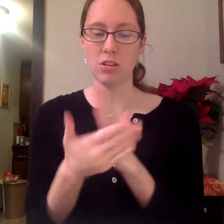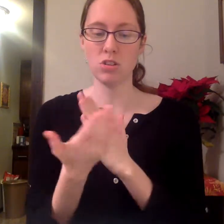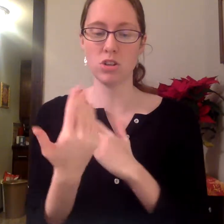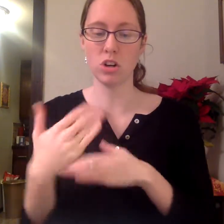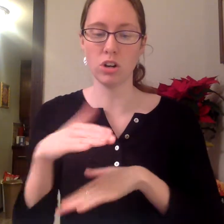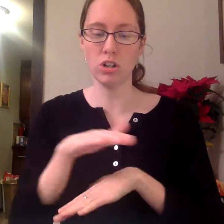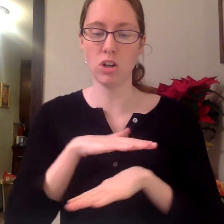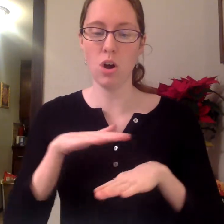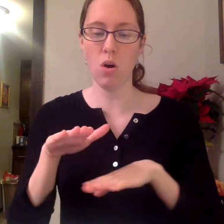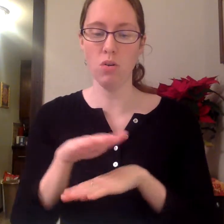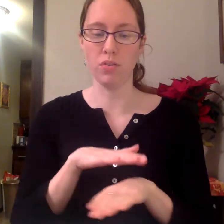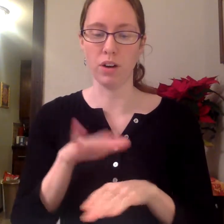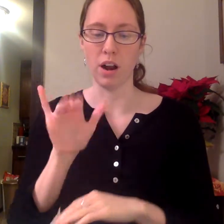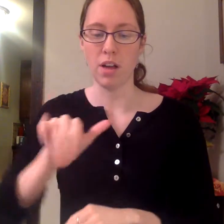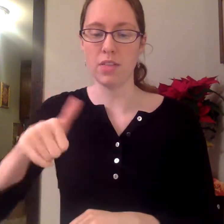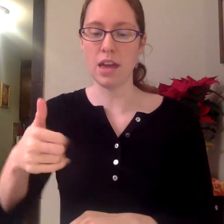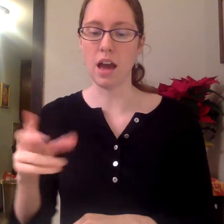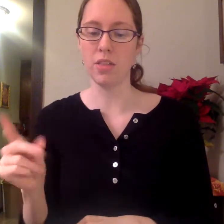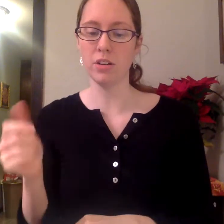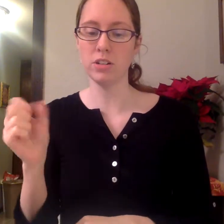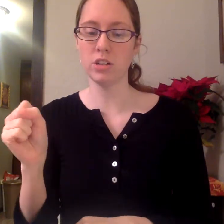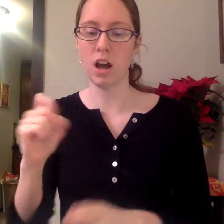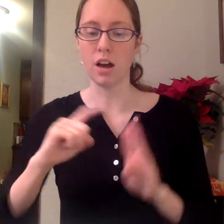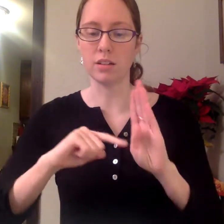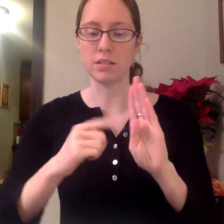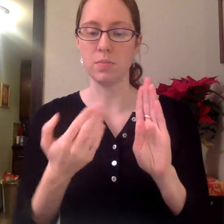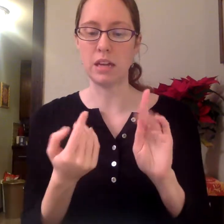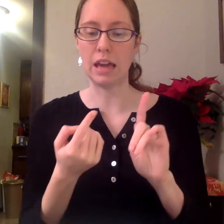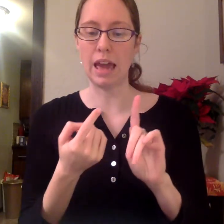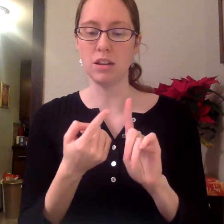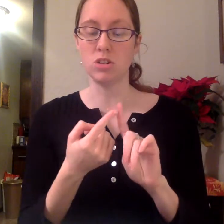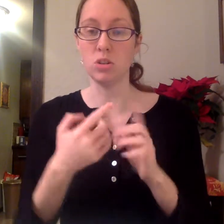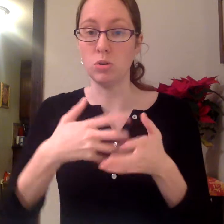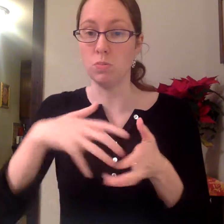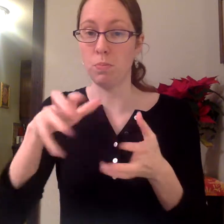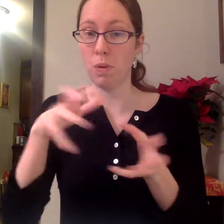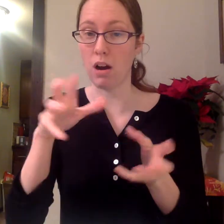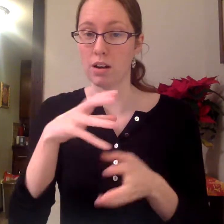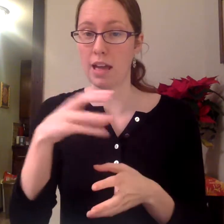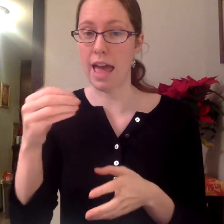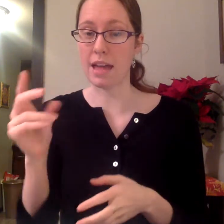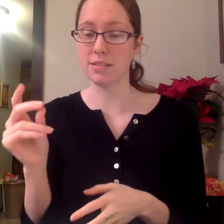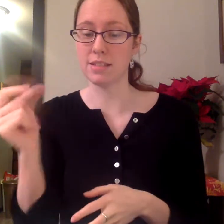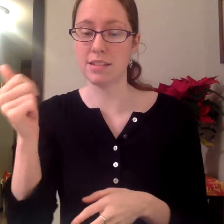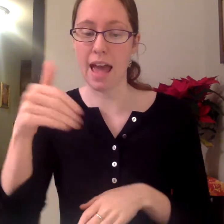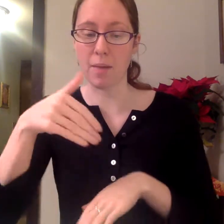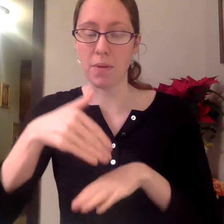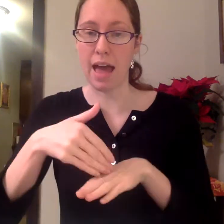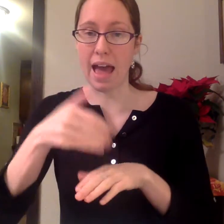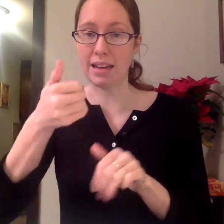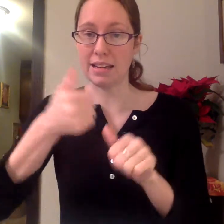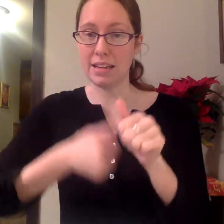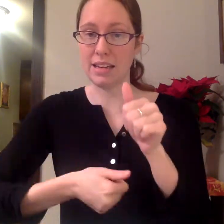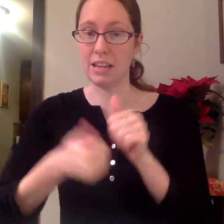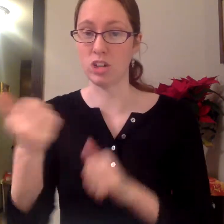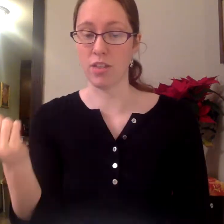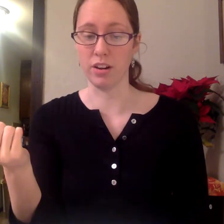turned over, the other dogs began to bark and snap at each other.